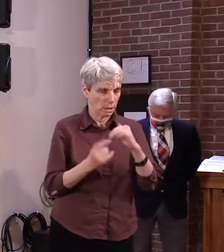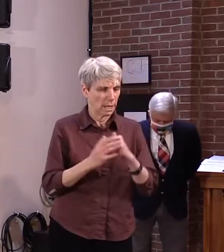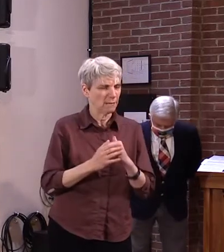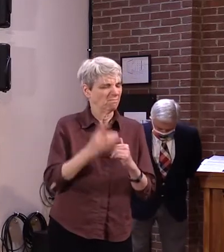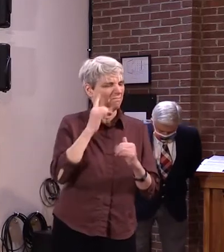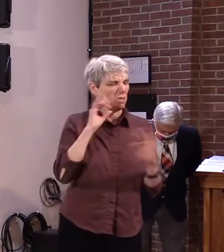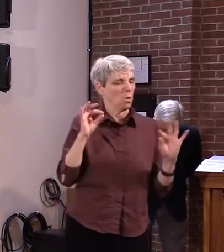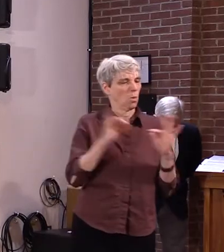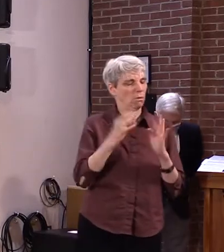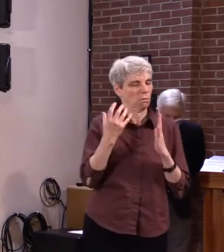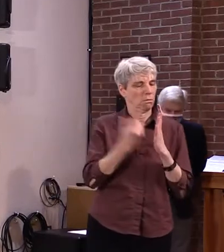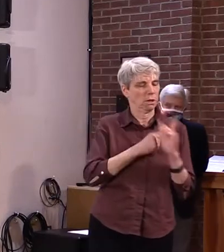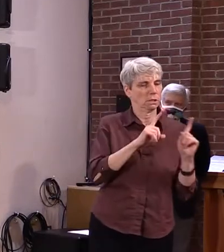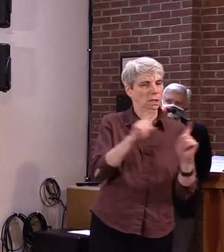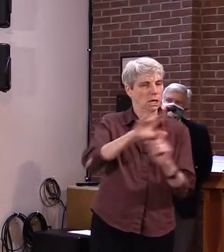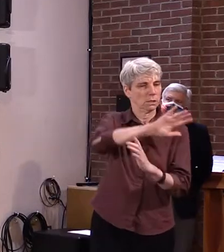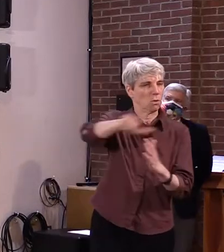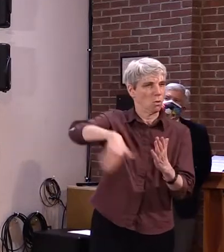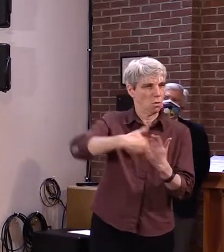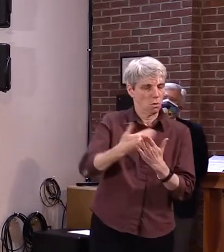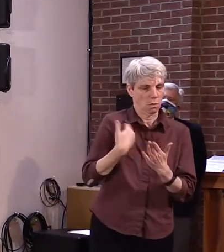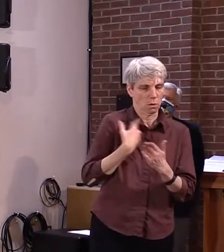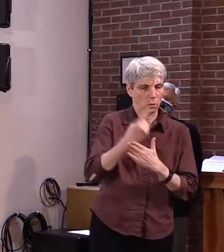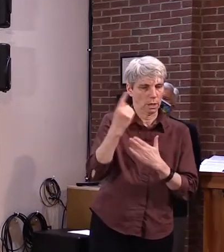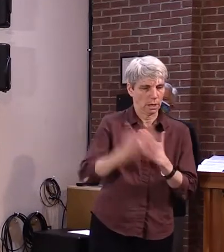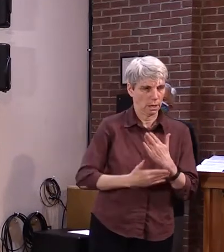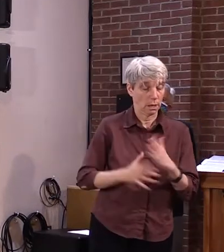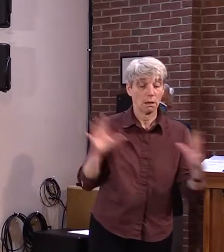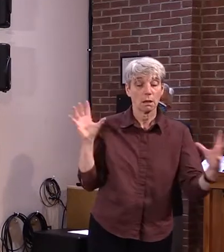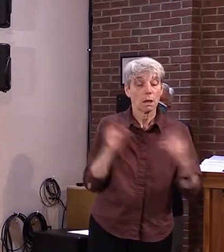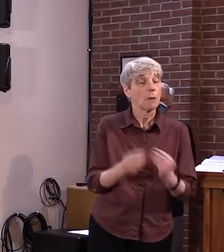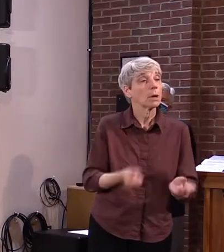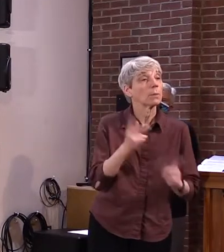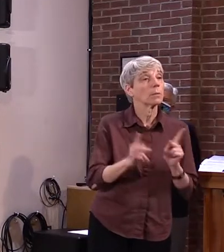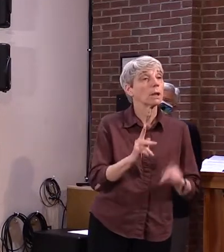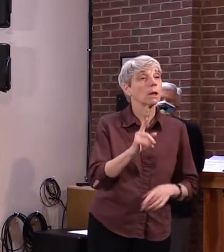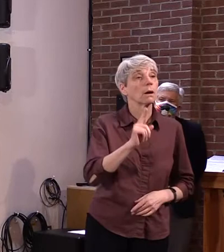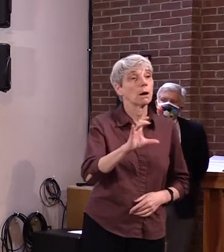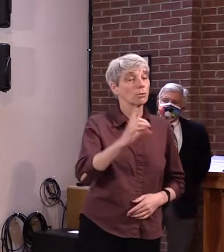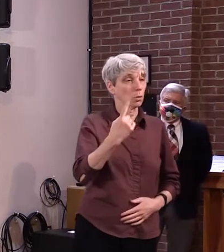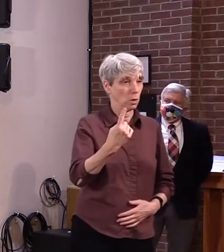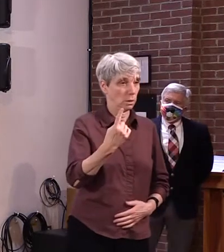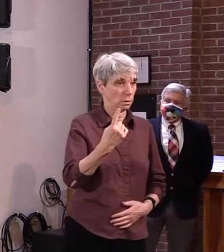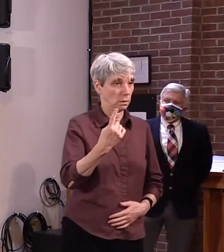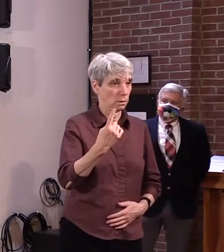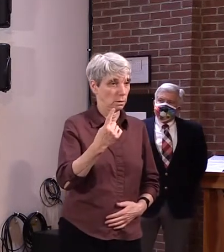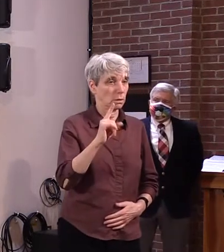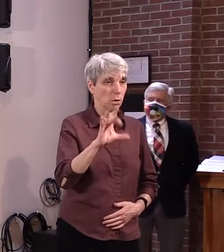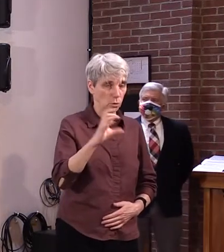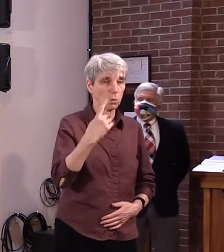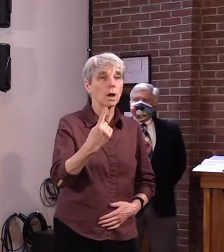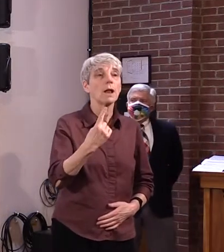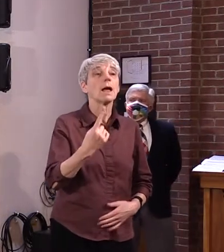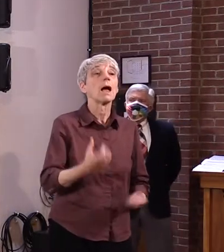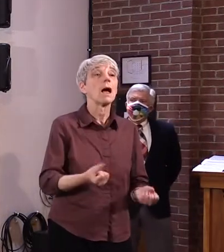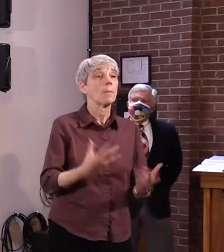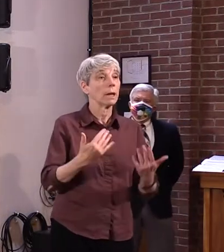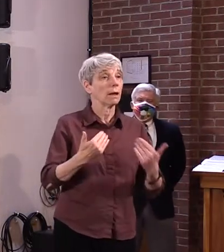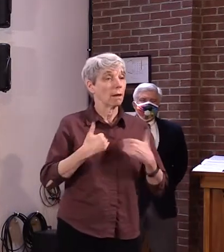weekend. Of 101 people tested, 27 workers had positive